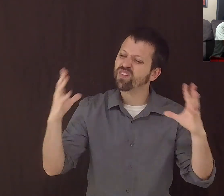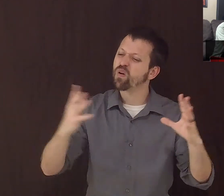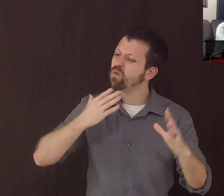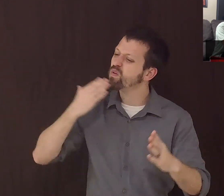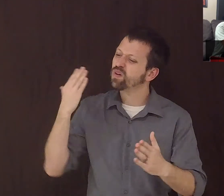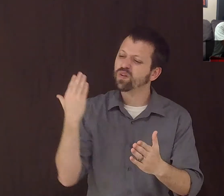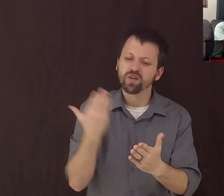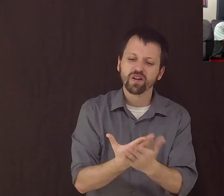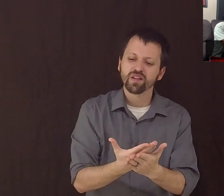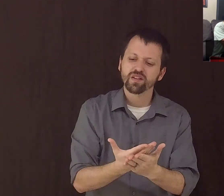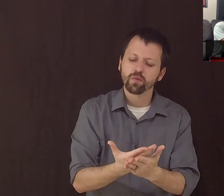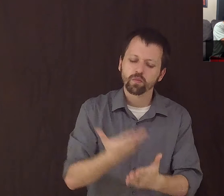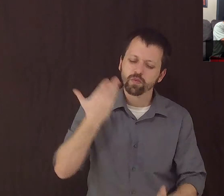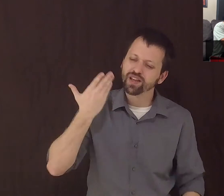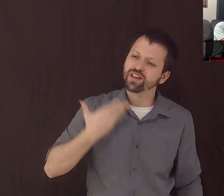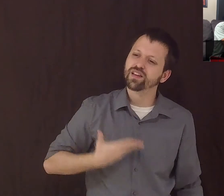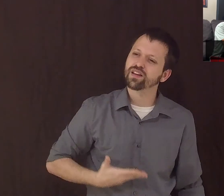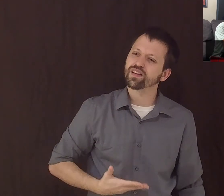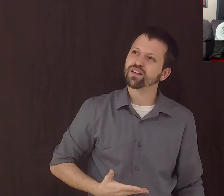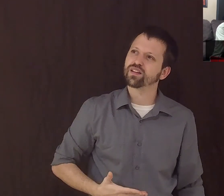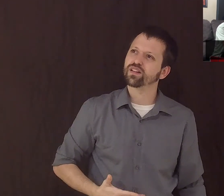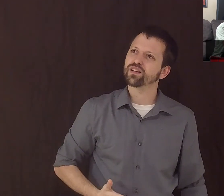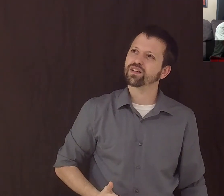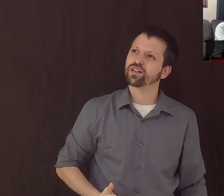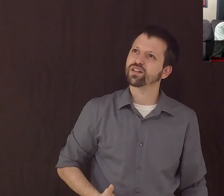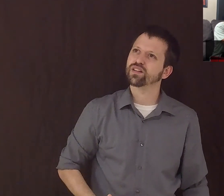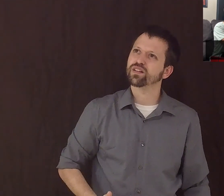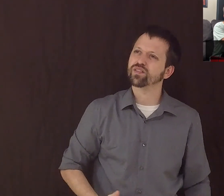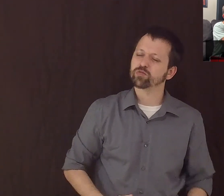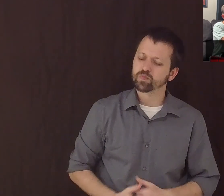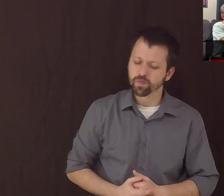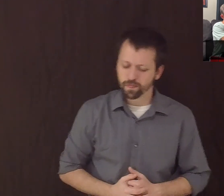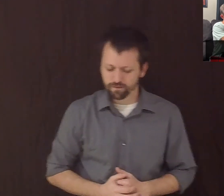so good to me.